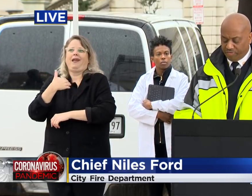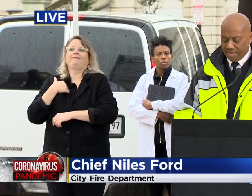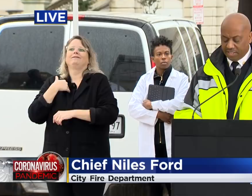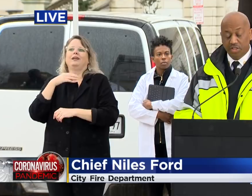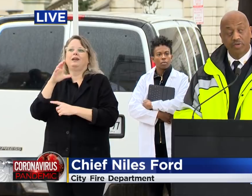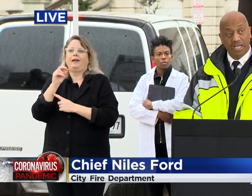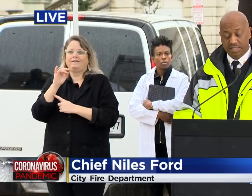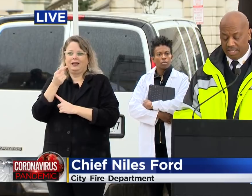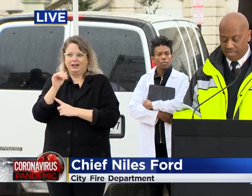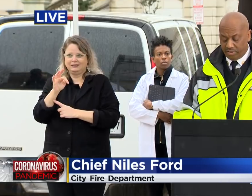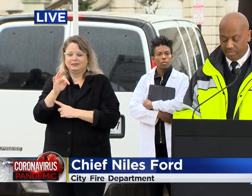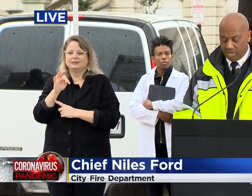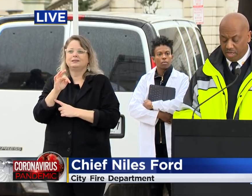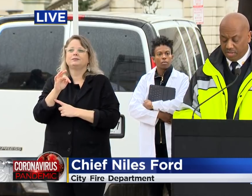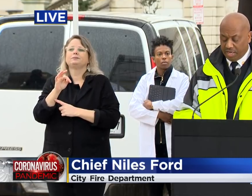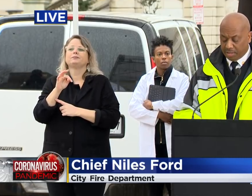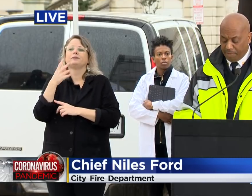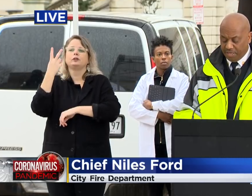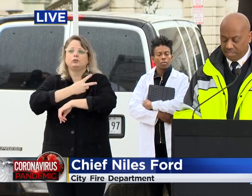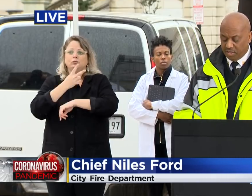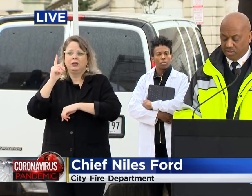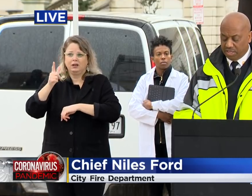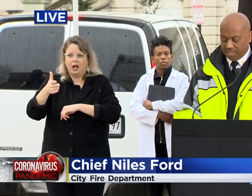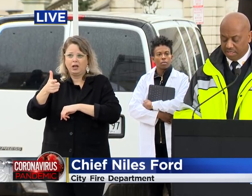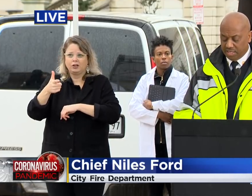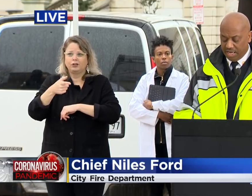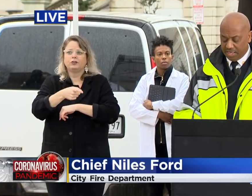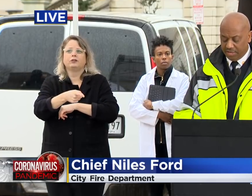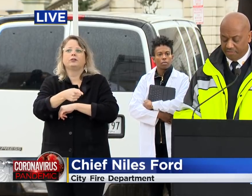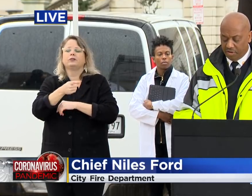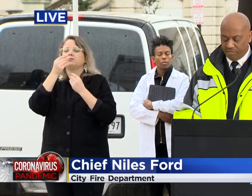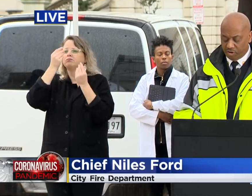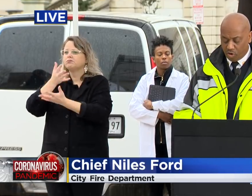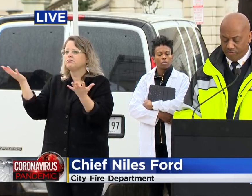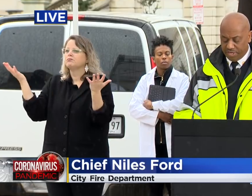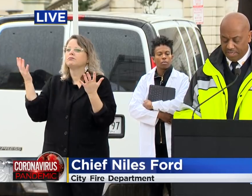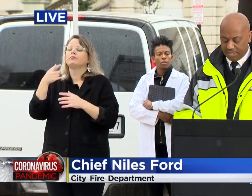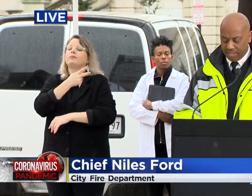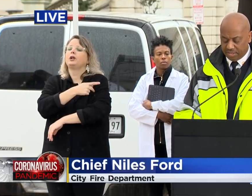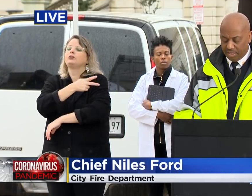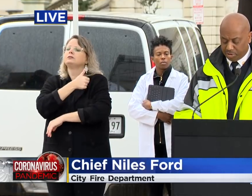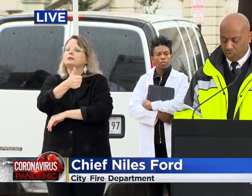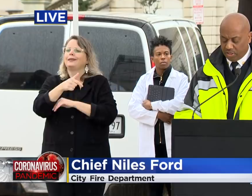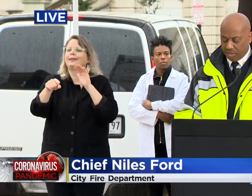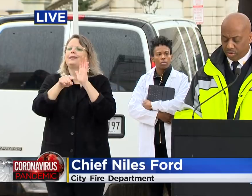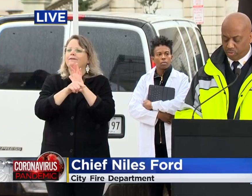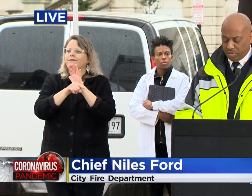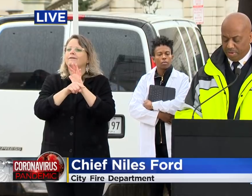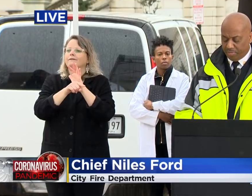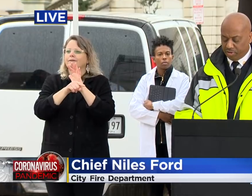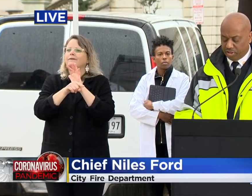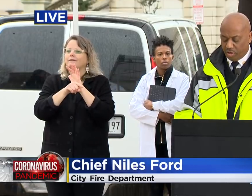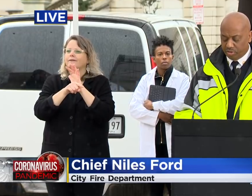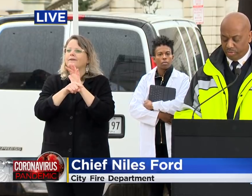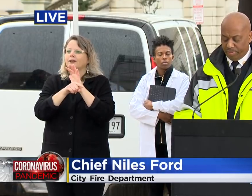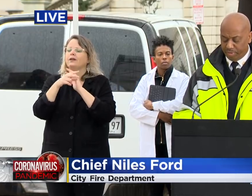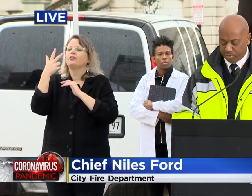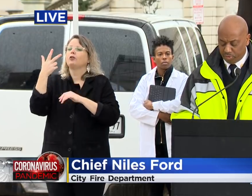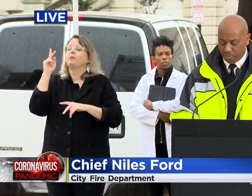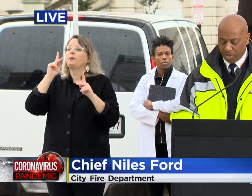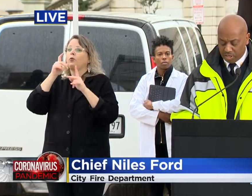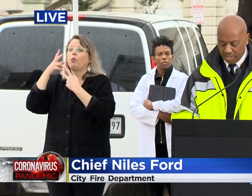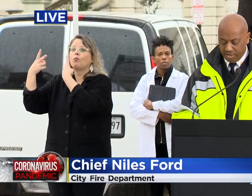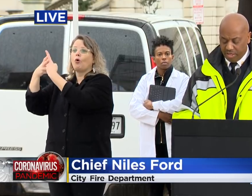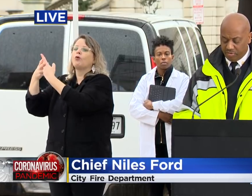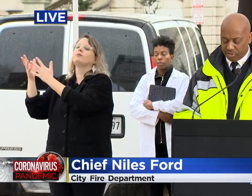were notified 2 days later that the patient tested negative for COVID-19. Subsequently, those three members